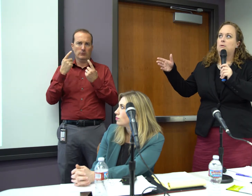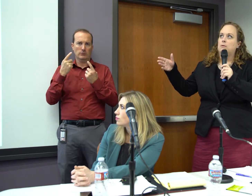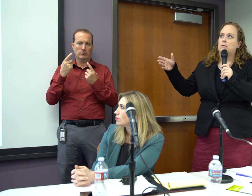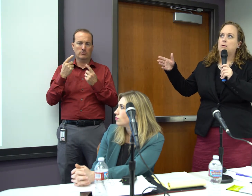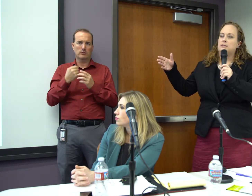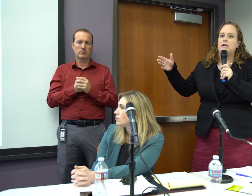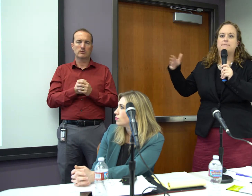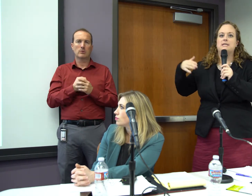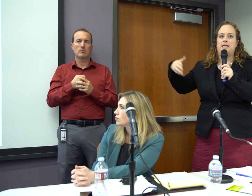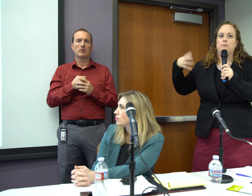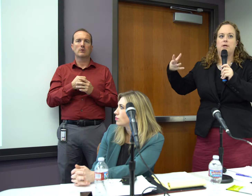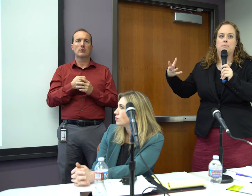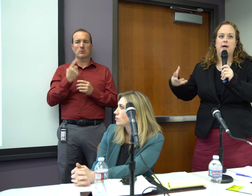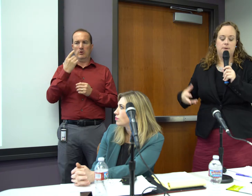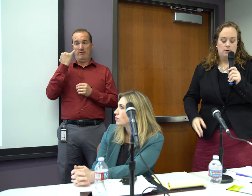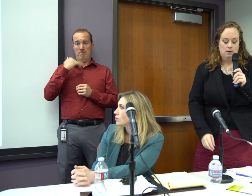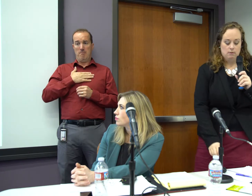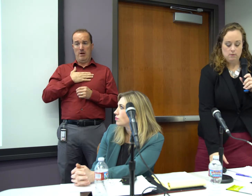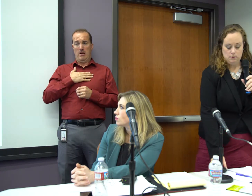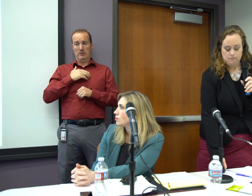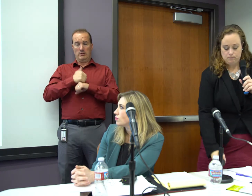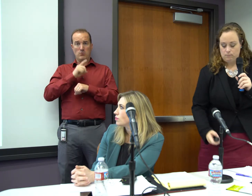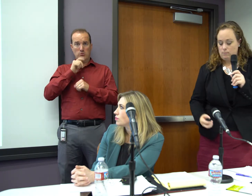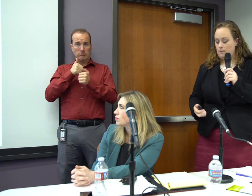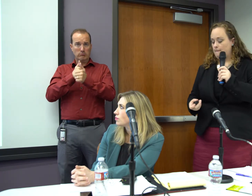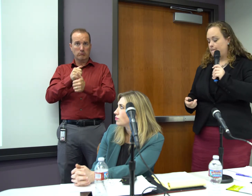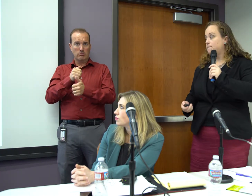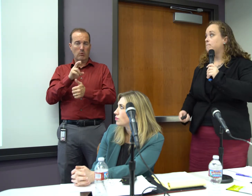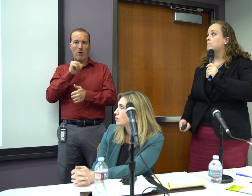when you're saying, is my setting really compliant or not?